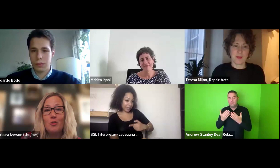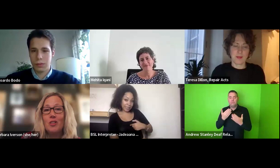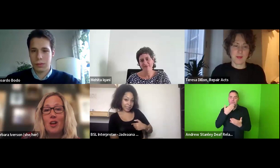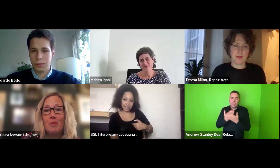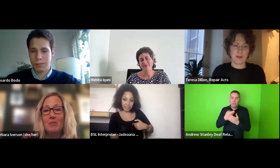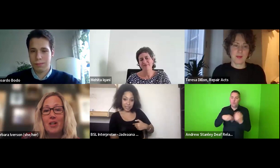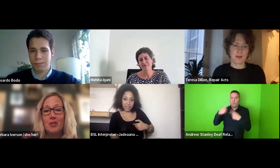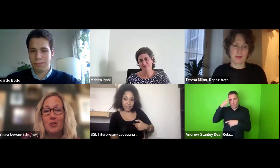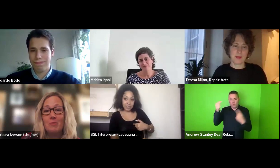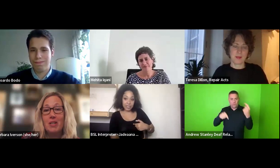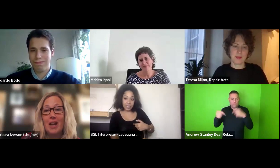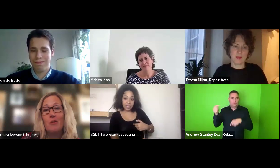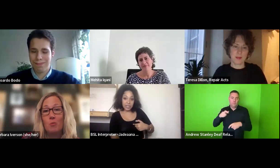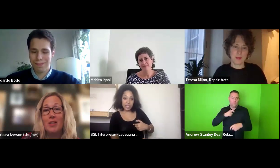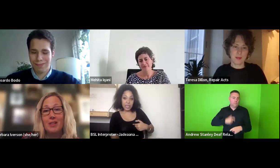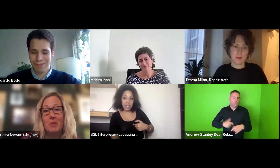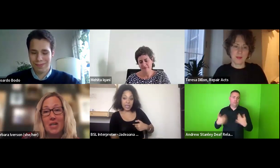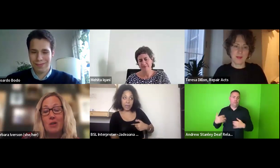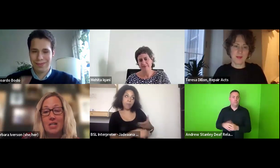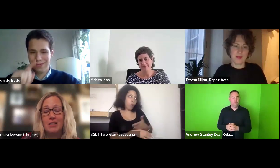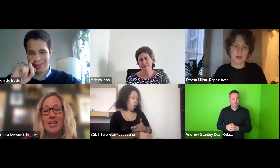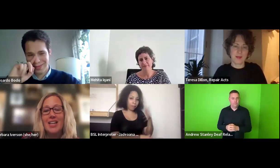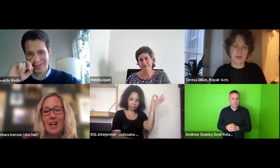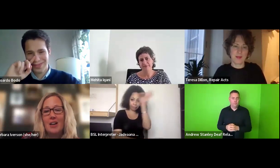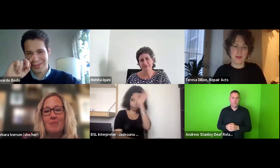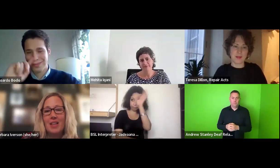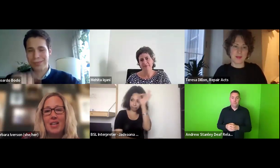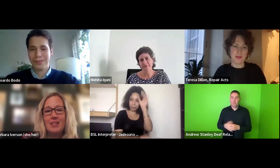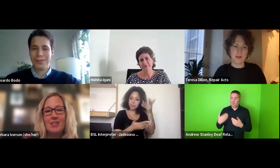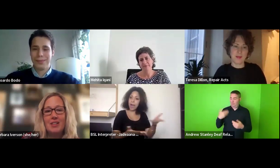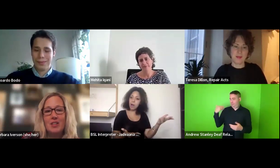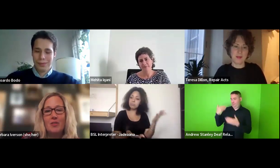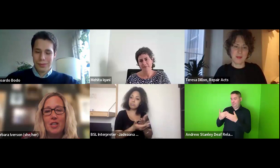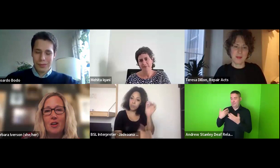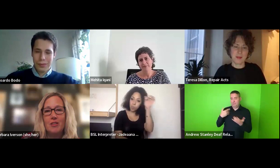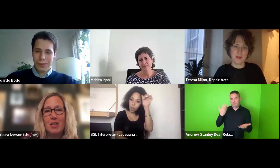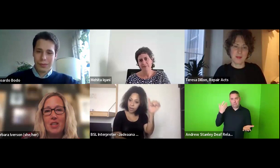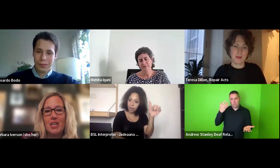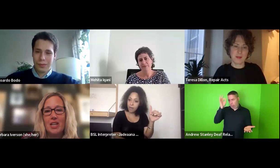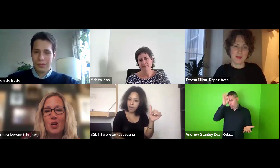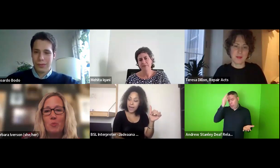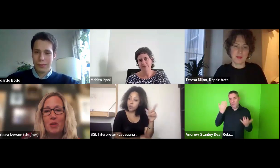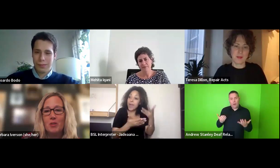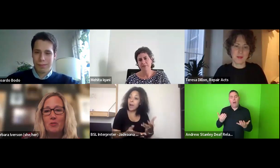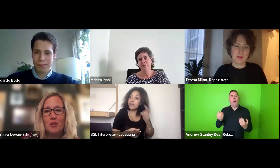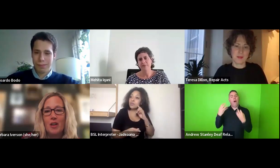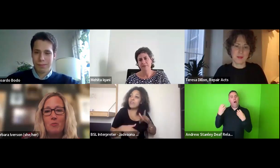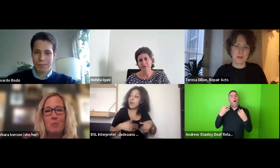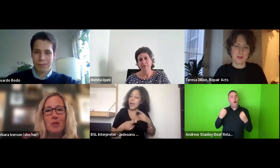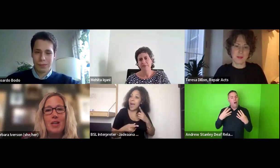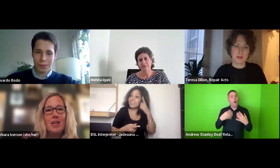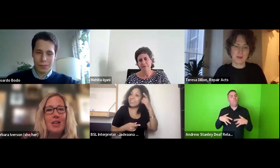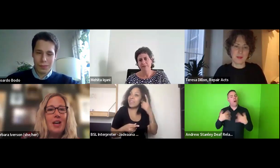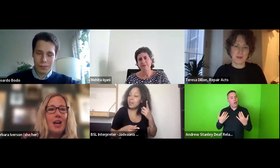not hugely on my radar screen, but now it wasn't, but now it is. And it's definitely causing me to think. And I hope that's true for a lot